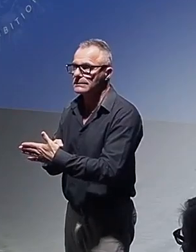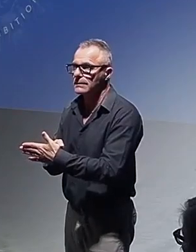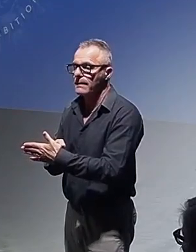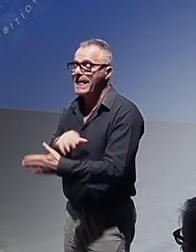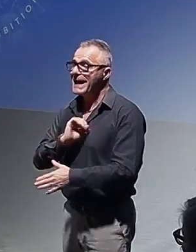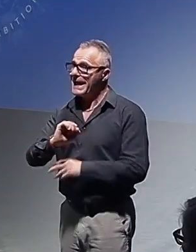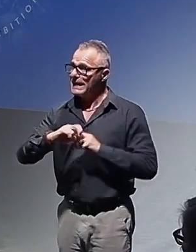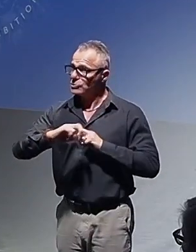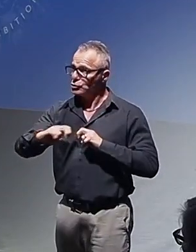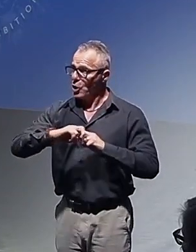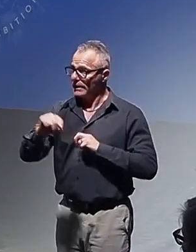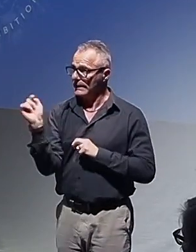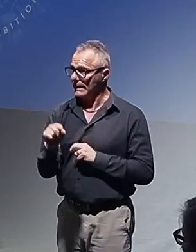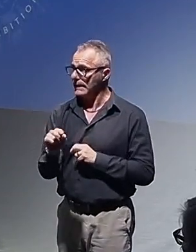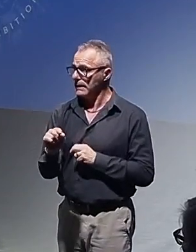journey meant that his